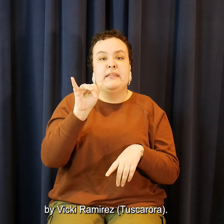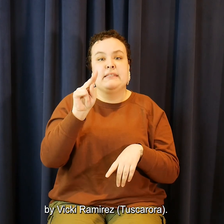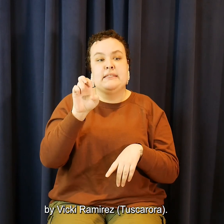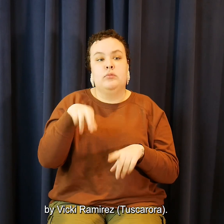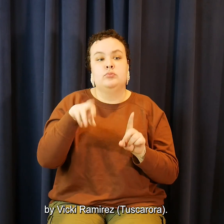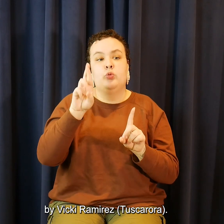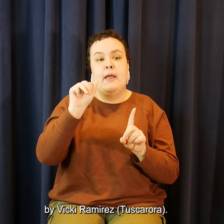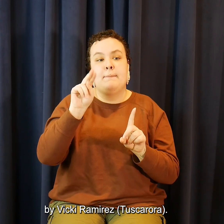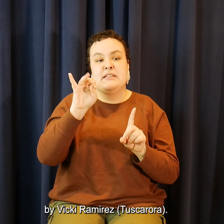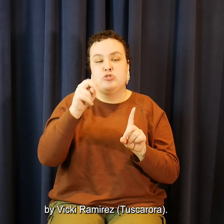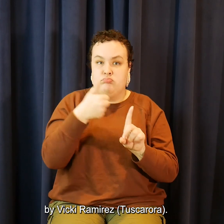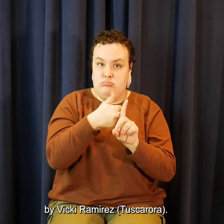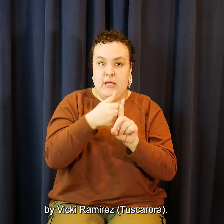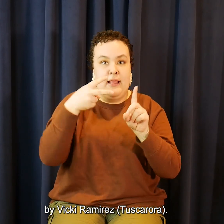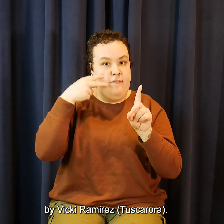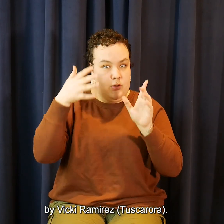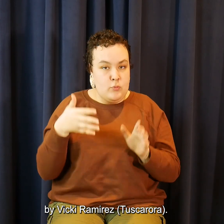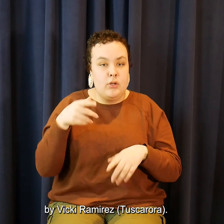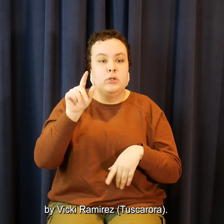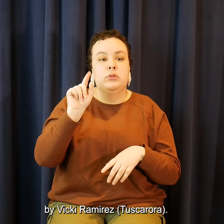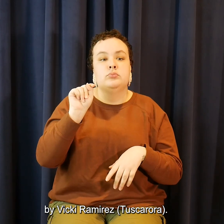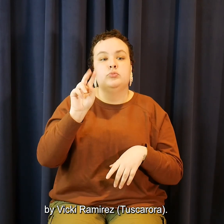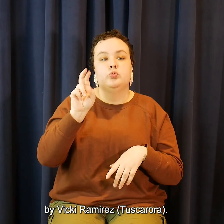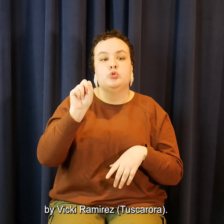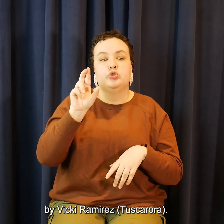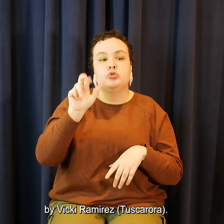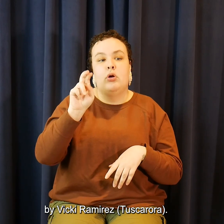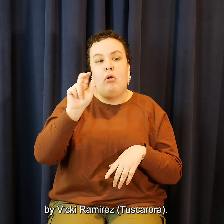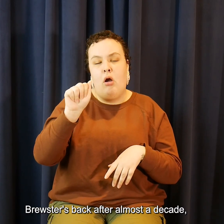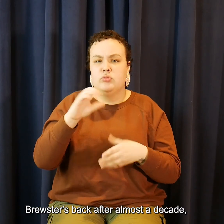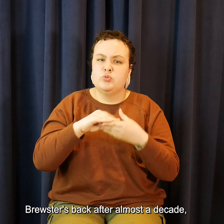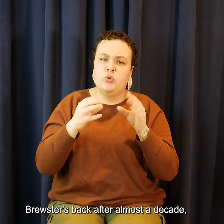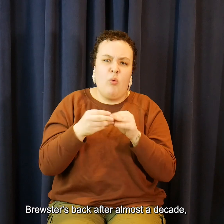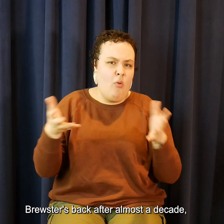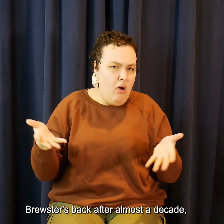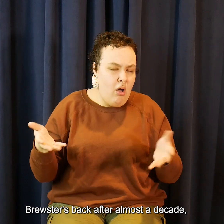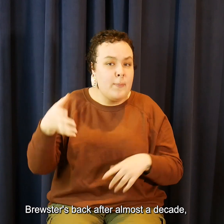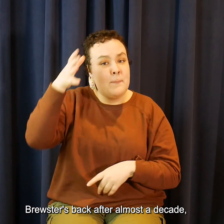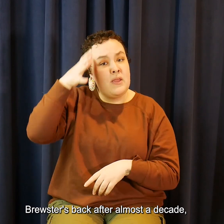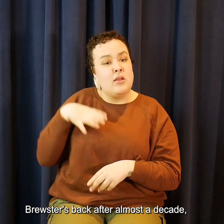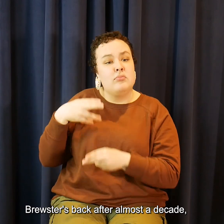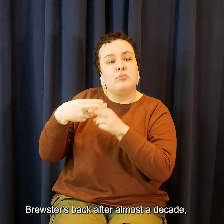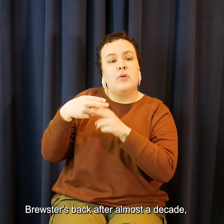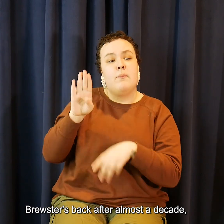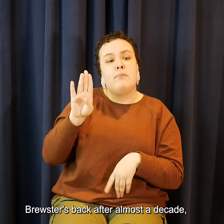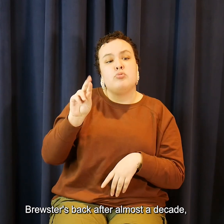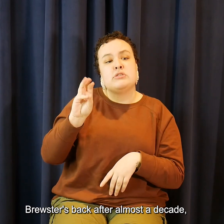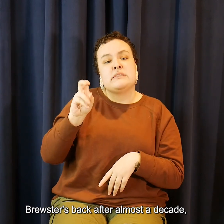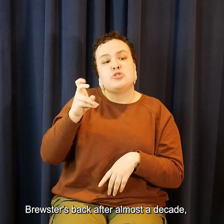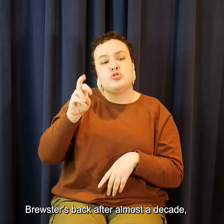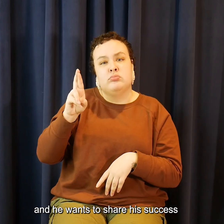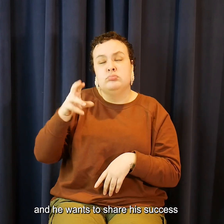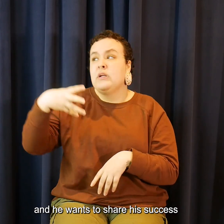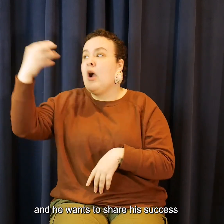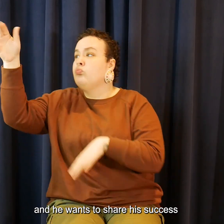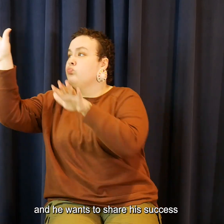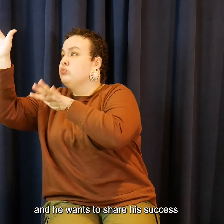Vicky Ramirez, Tuscarora. Brewster's back after almost a decade, and he wants to share